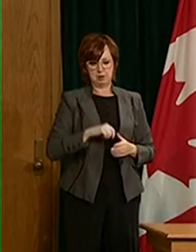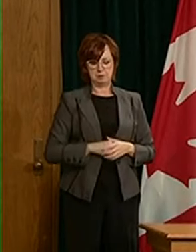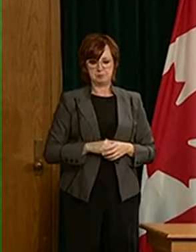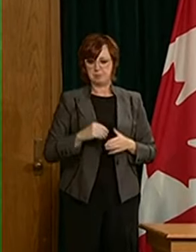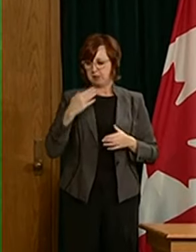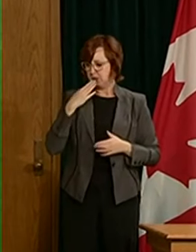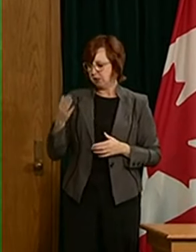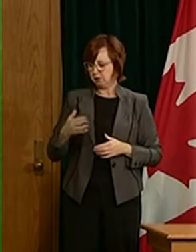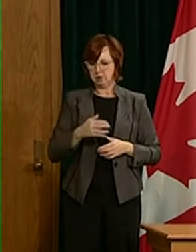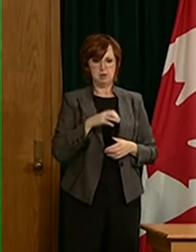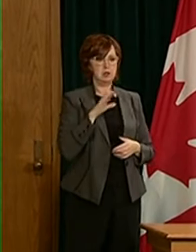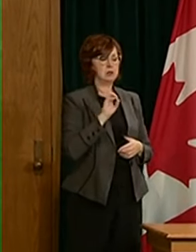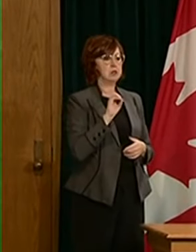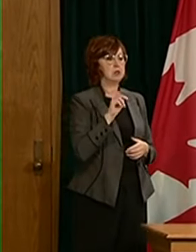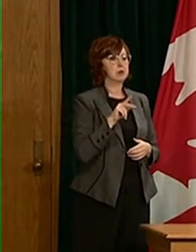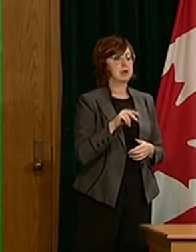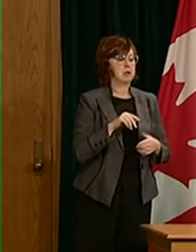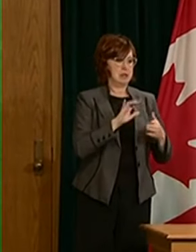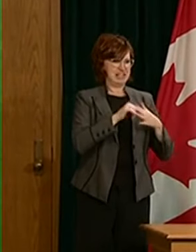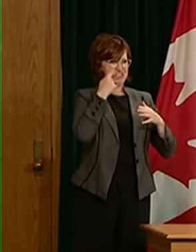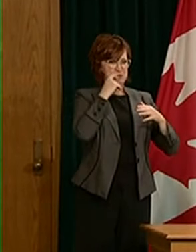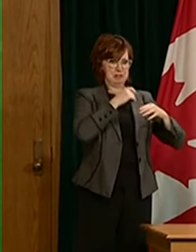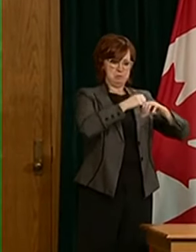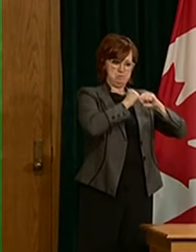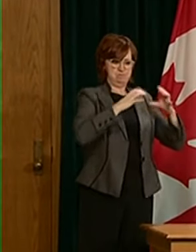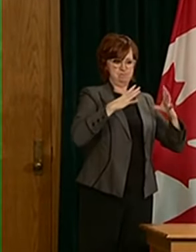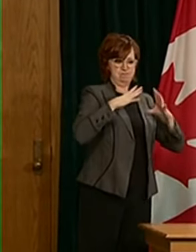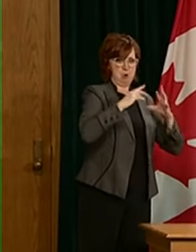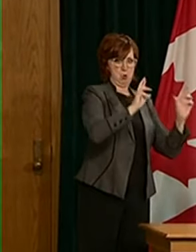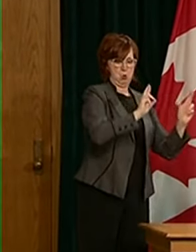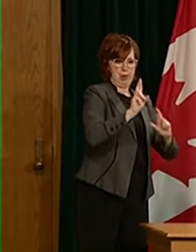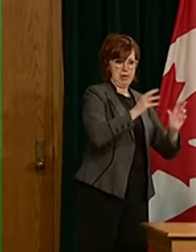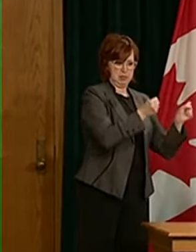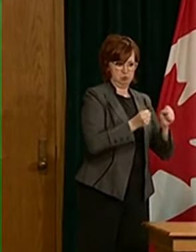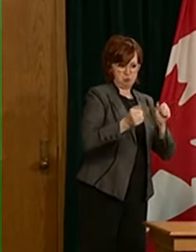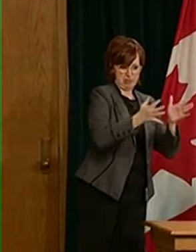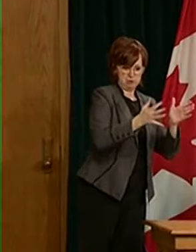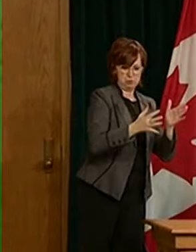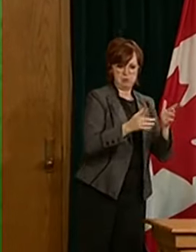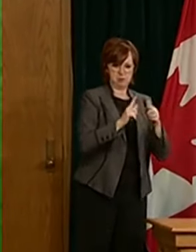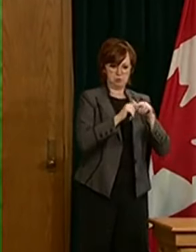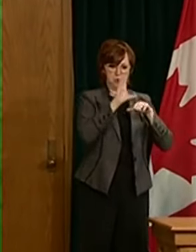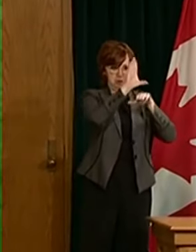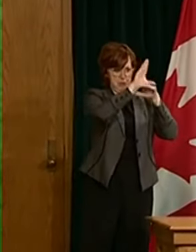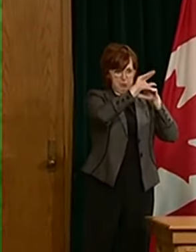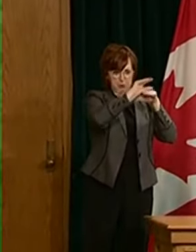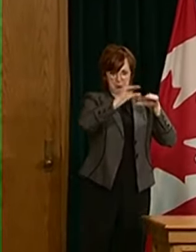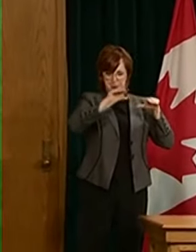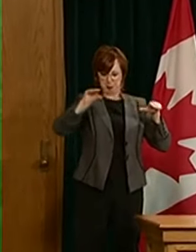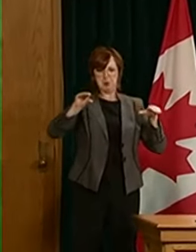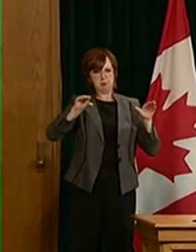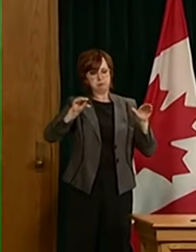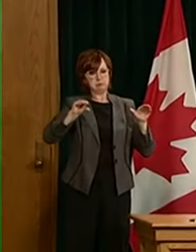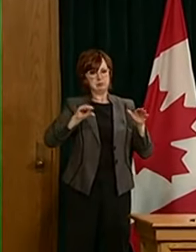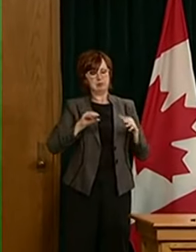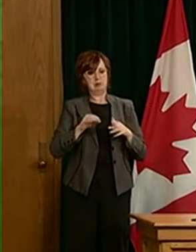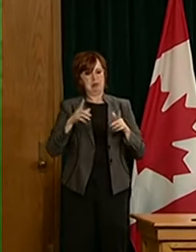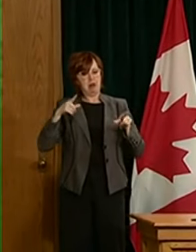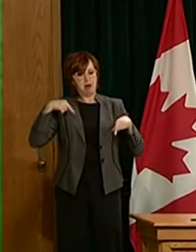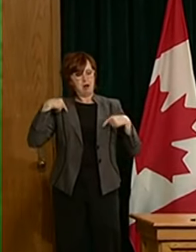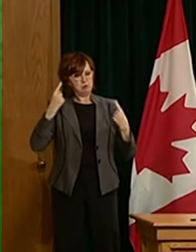So we just saw a walkthrough of the offensive strategy and things that are happening in order to flatten the curve. And currently, our system has